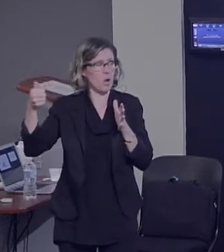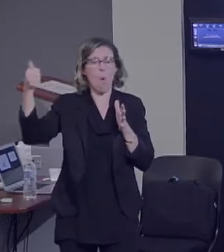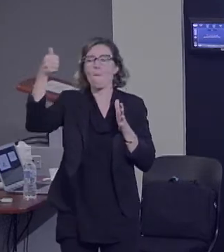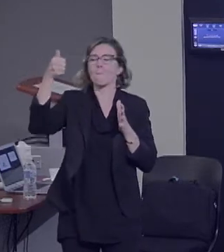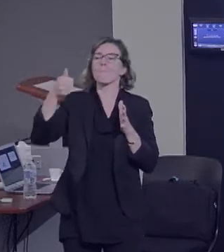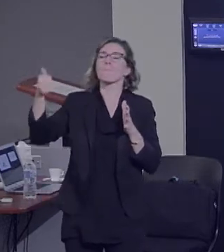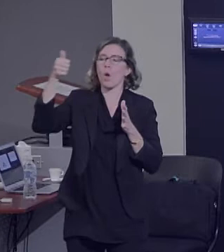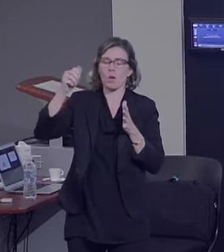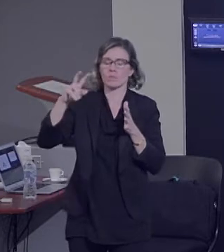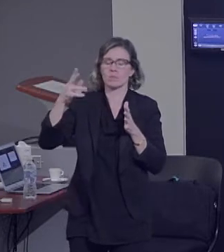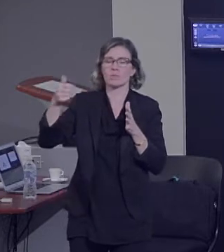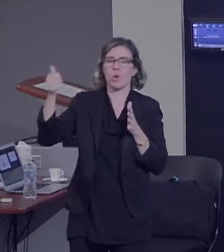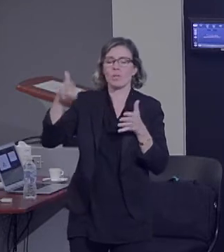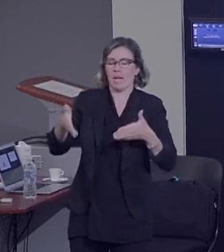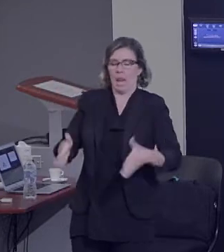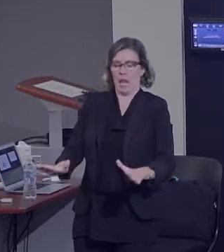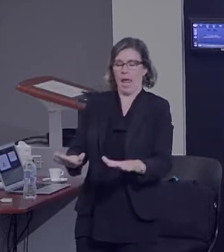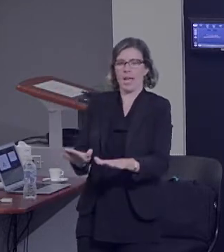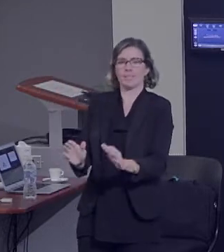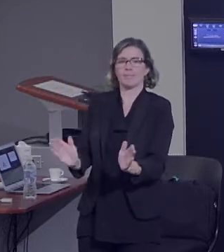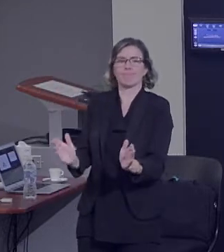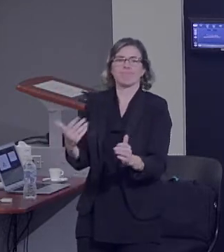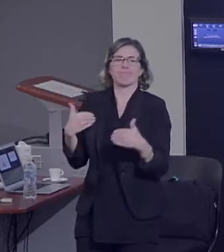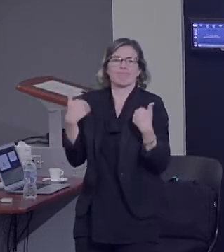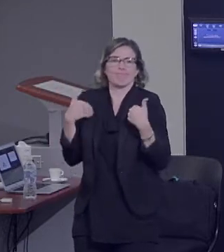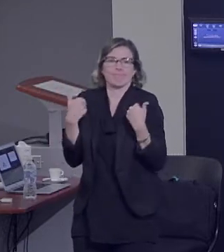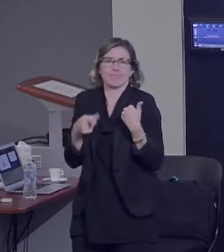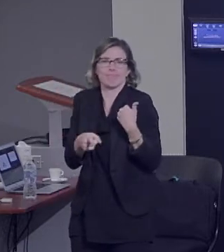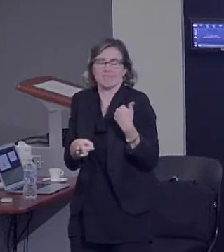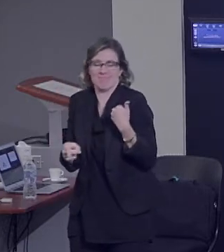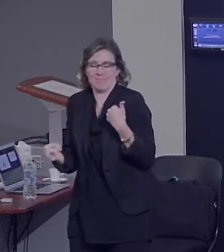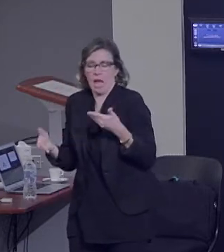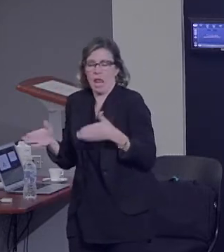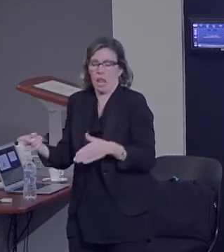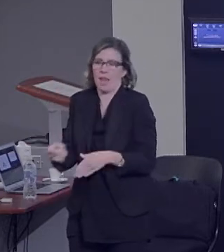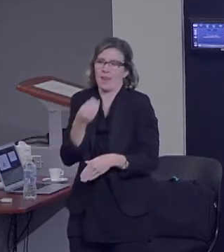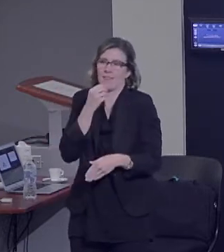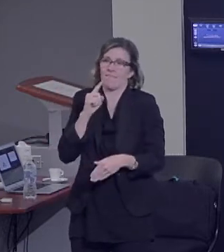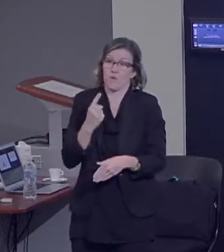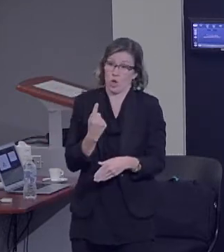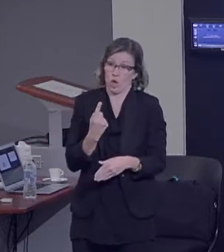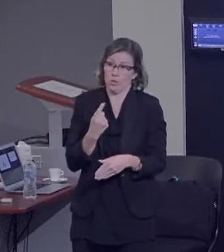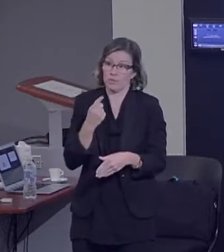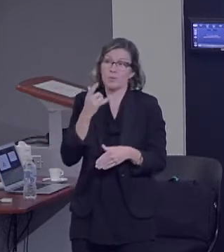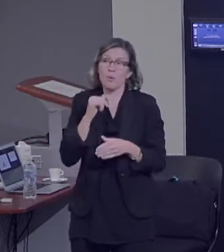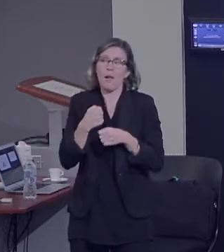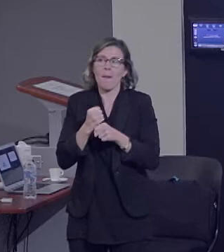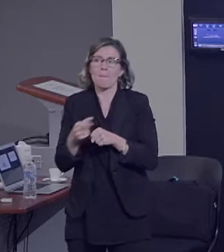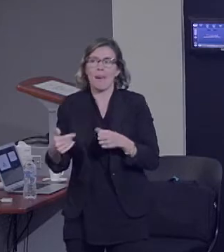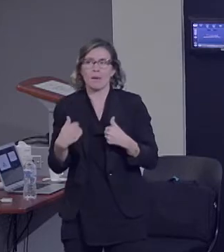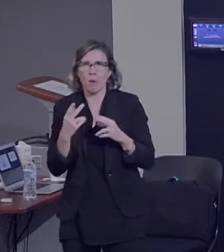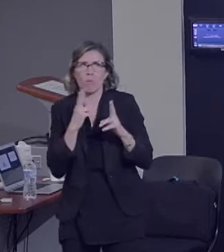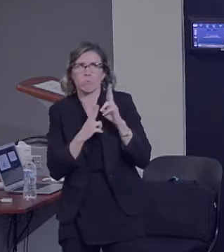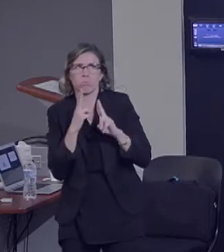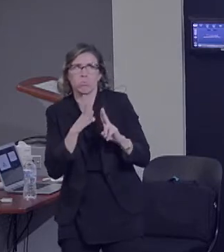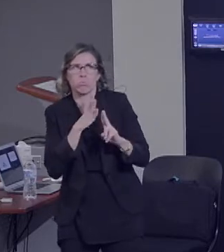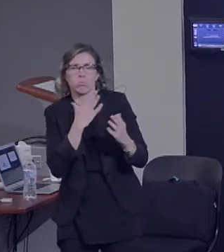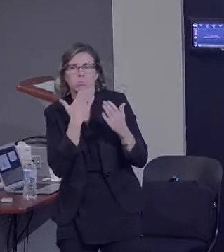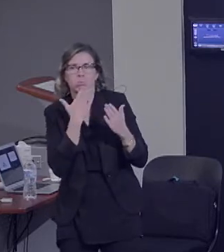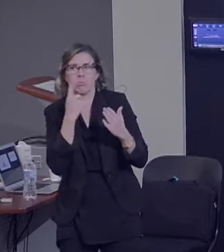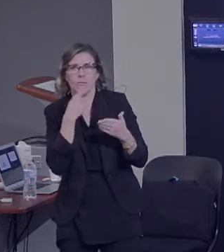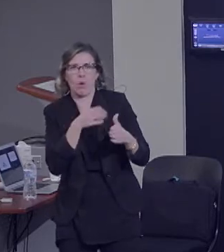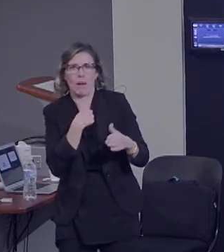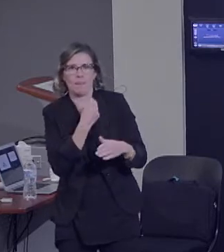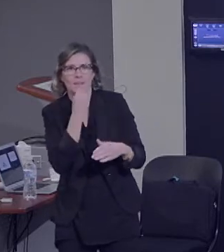last. So to somehow it's kind of bribe in order to remember that I am a good boss. So the